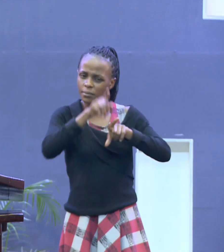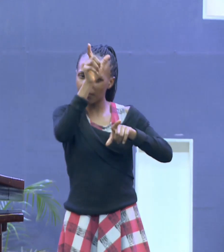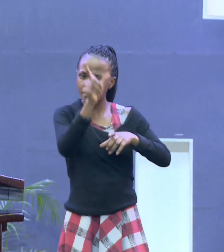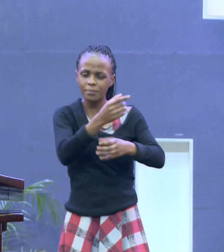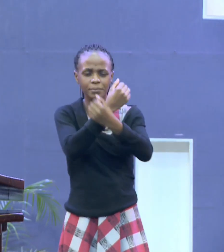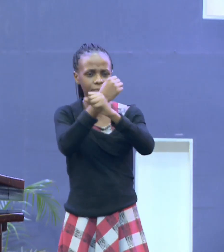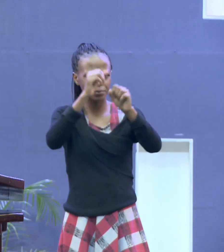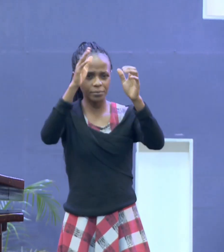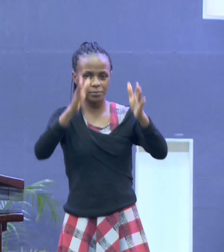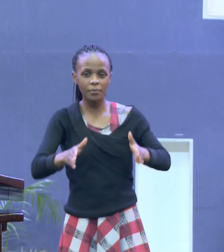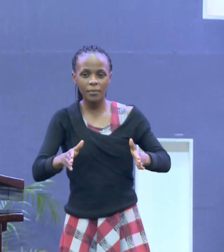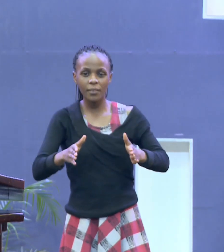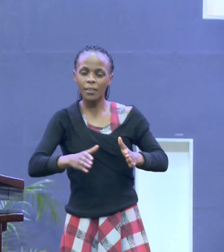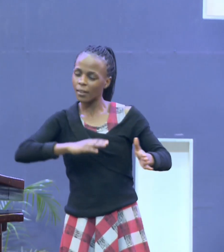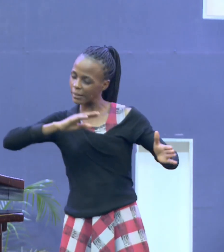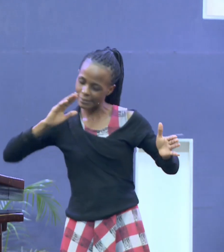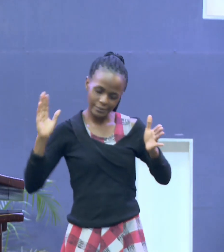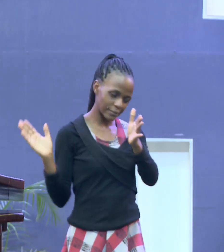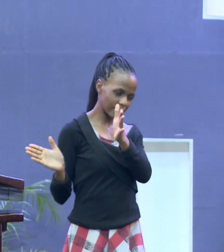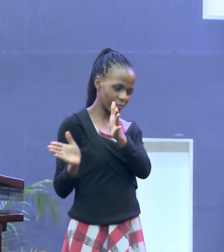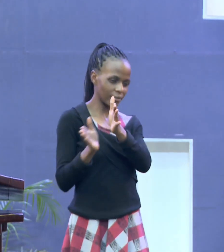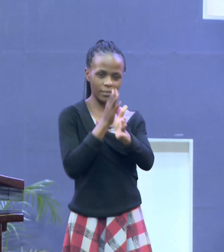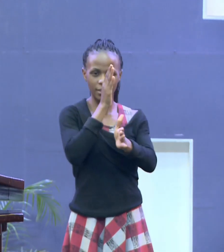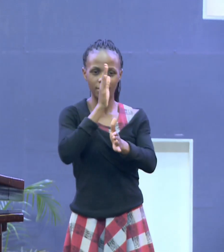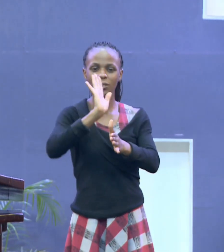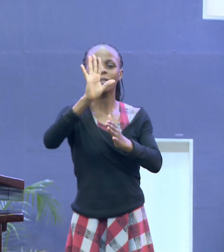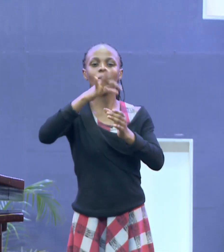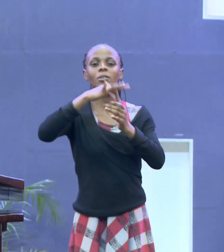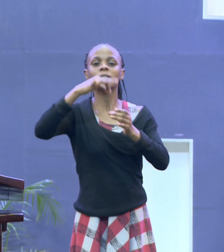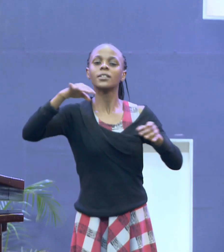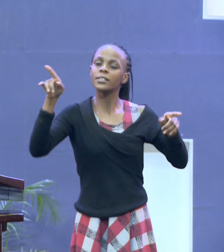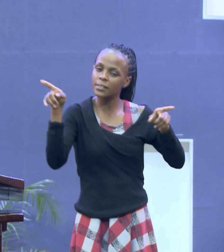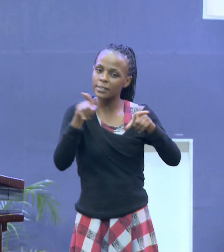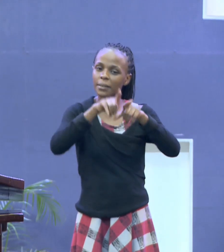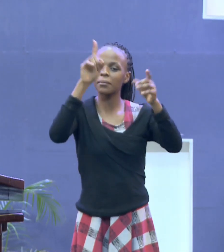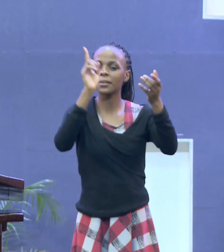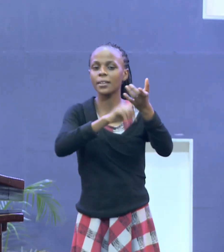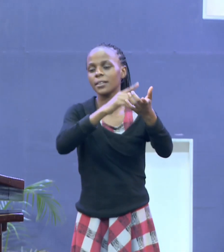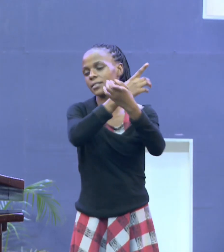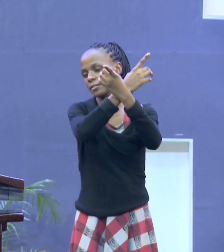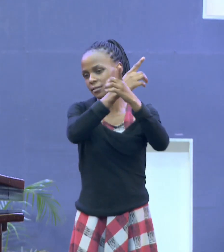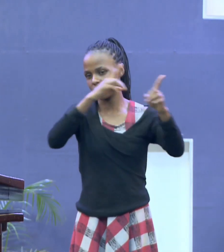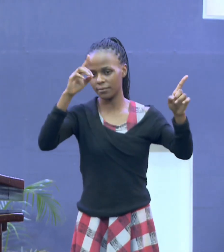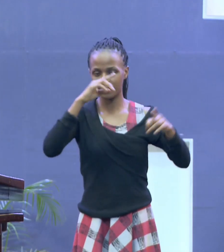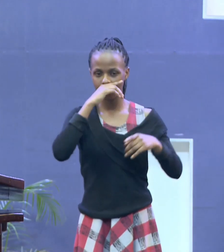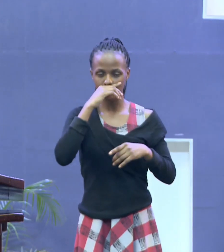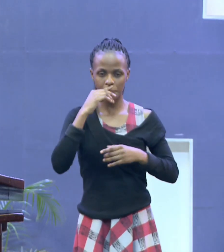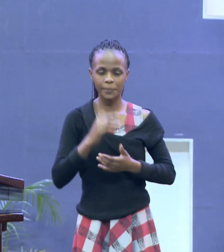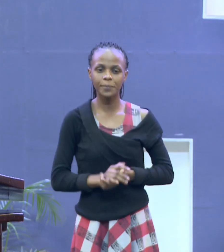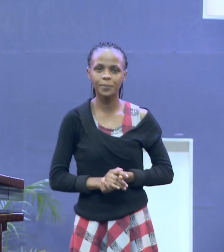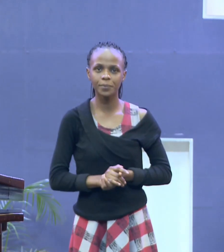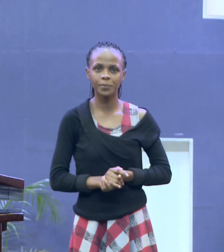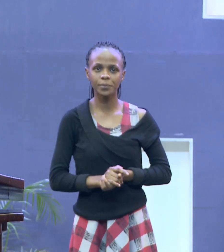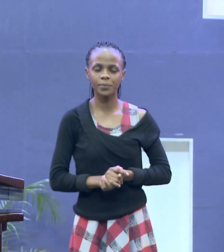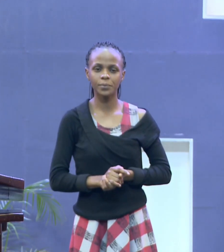Christ to be your savior. Immediately your spirit receives deliverance. Mbagirawo omoyo gone gufuna